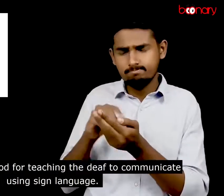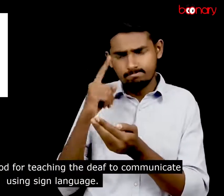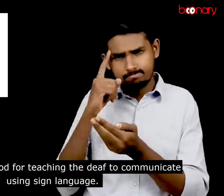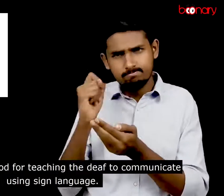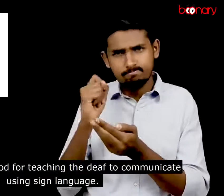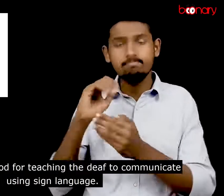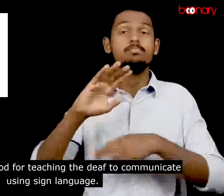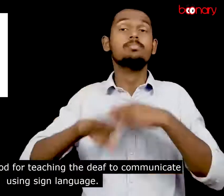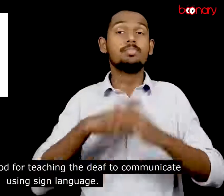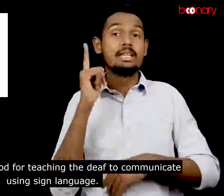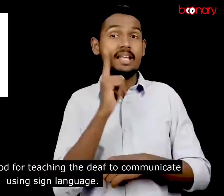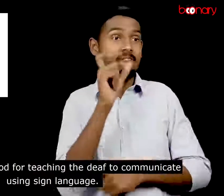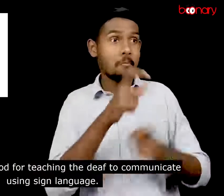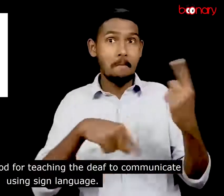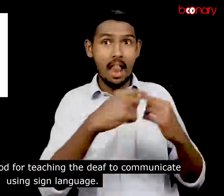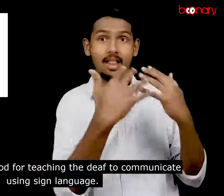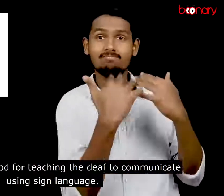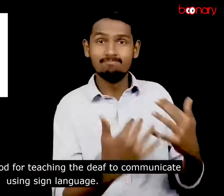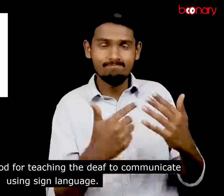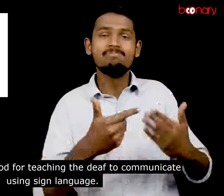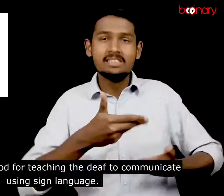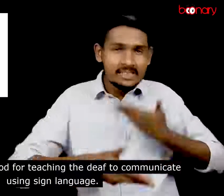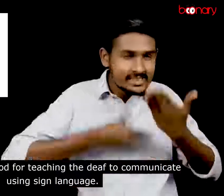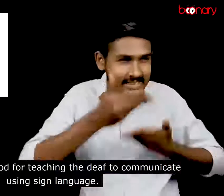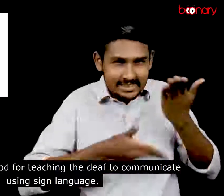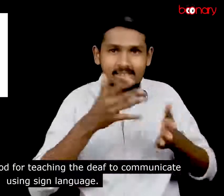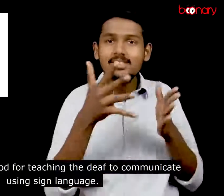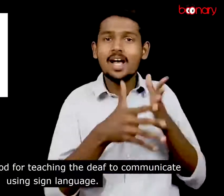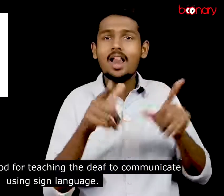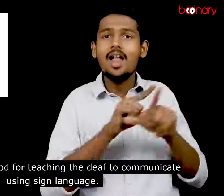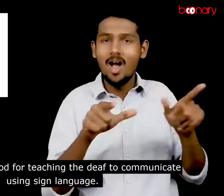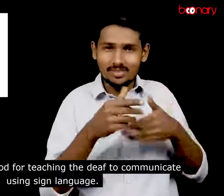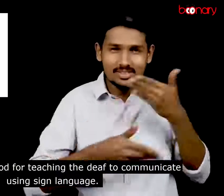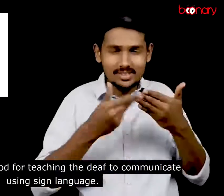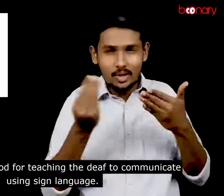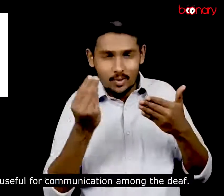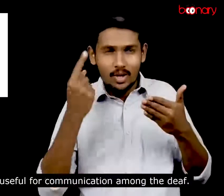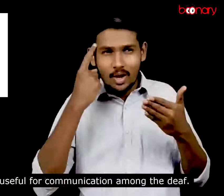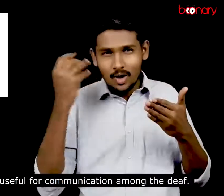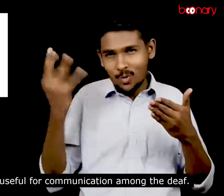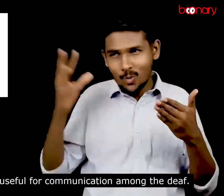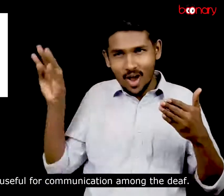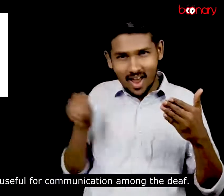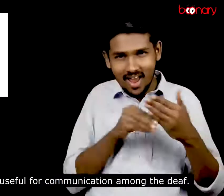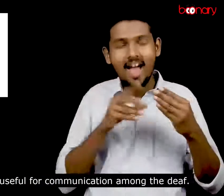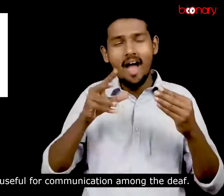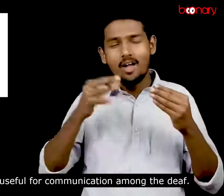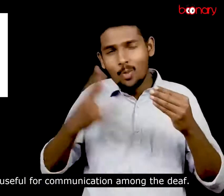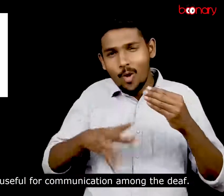method for teaching the deaf to communicate using sign language. This proved